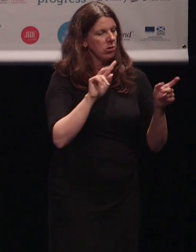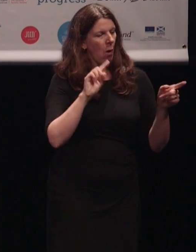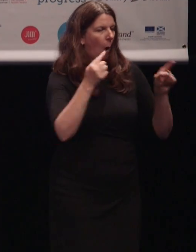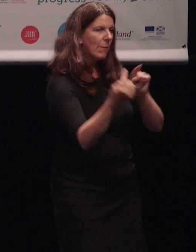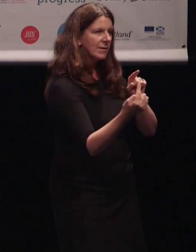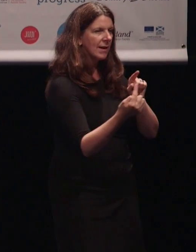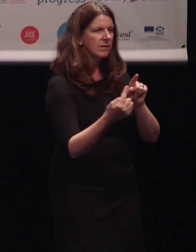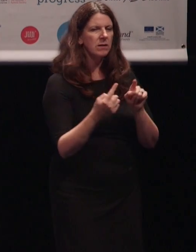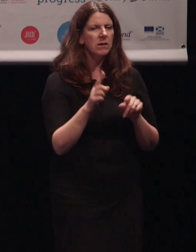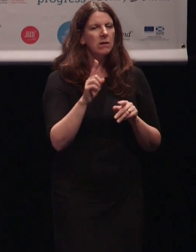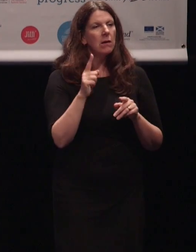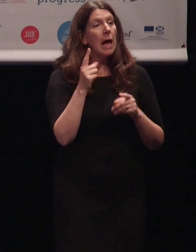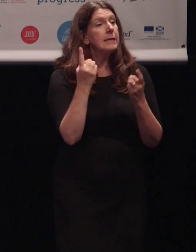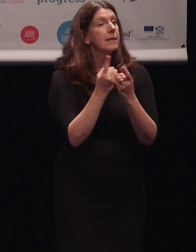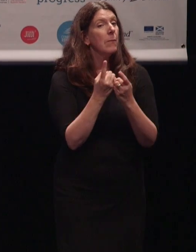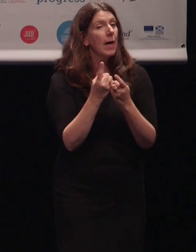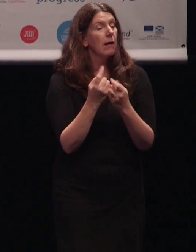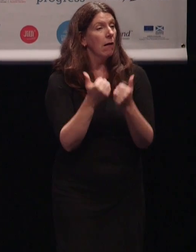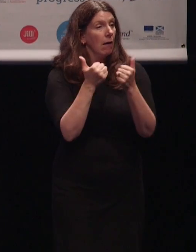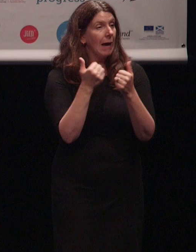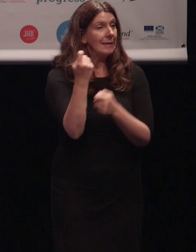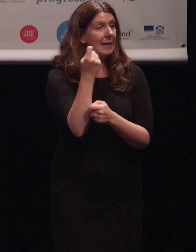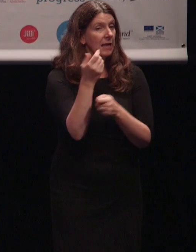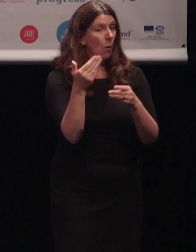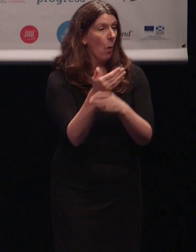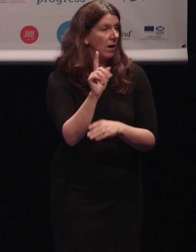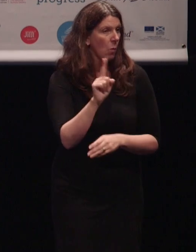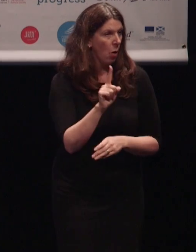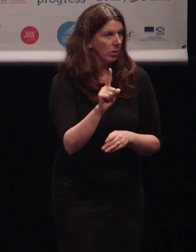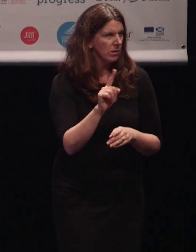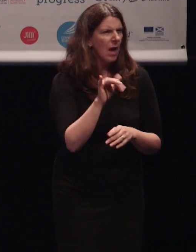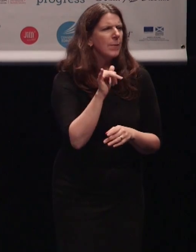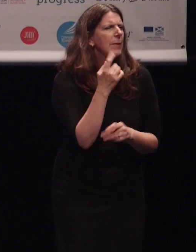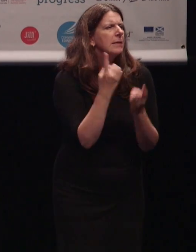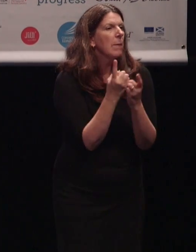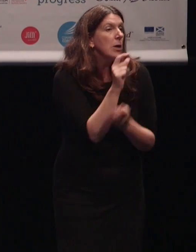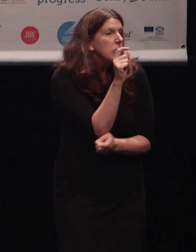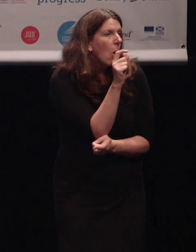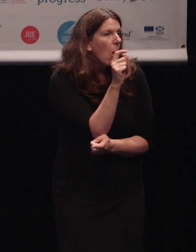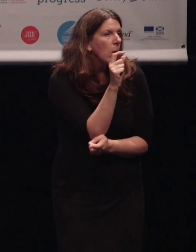Even if it just works once a month for 2 seconds, what's the